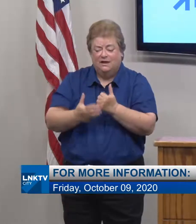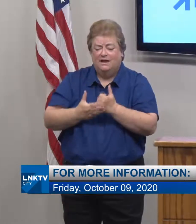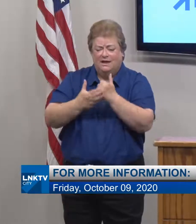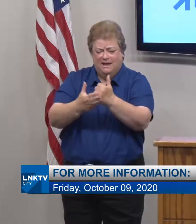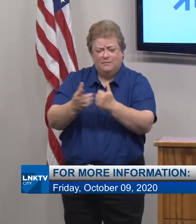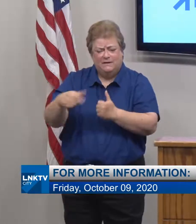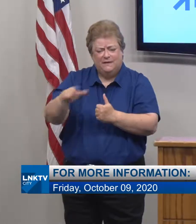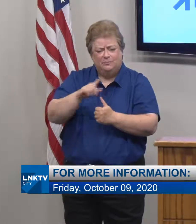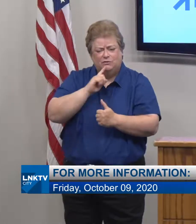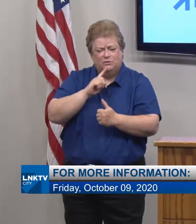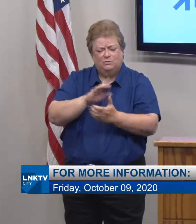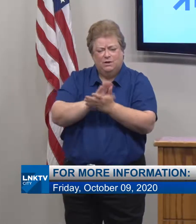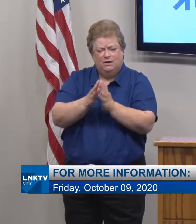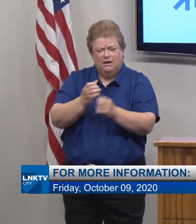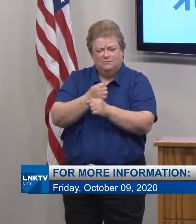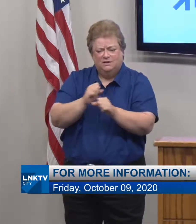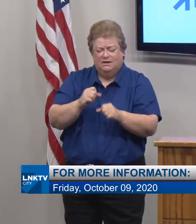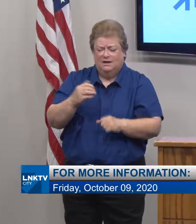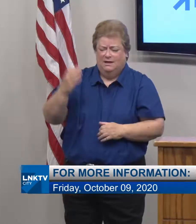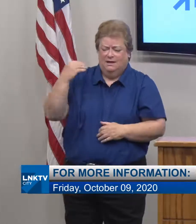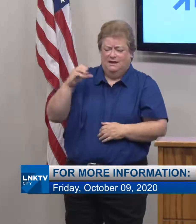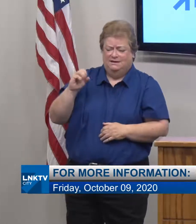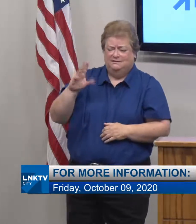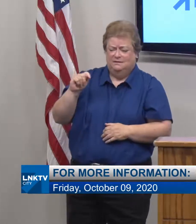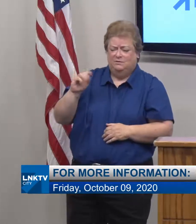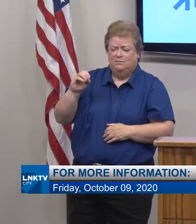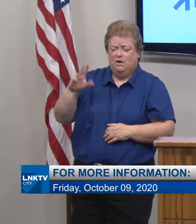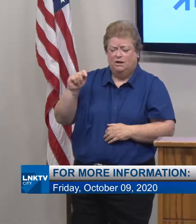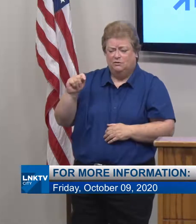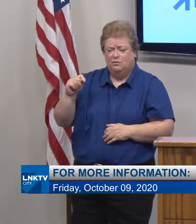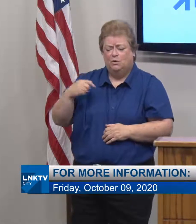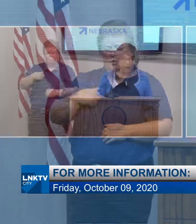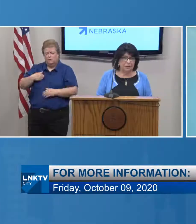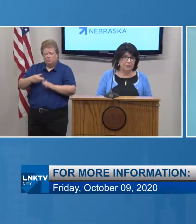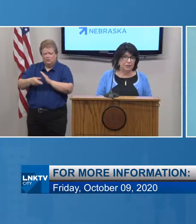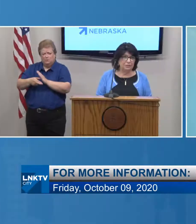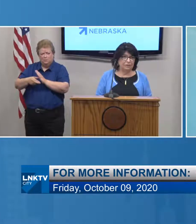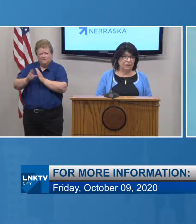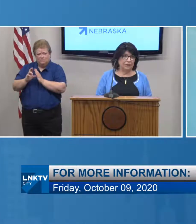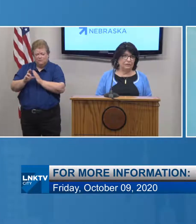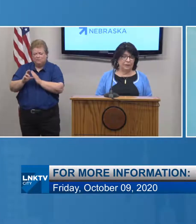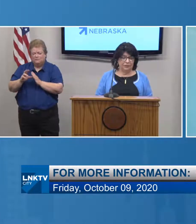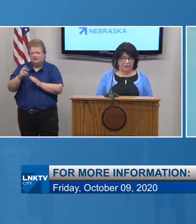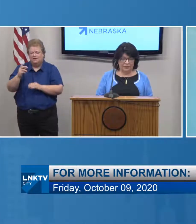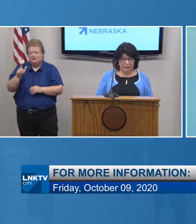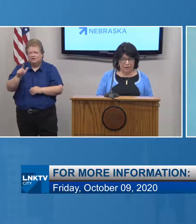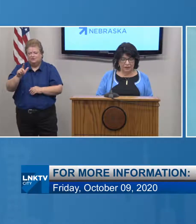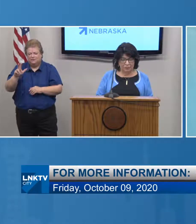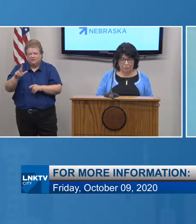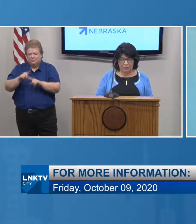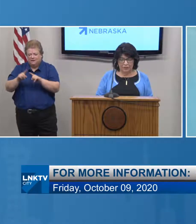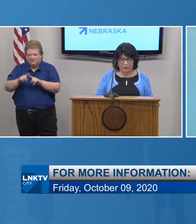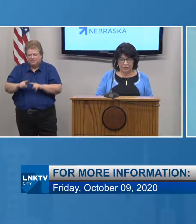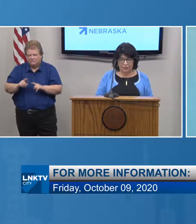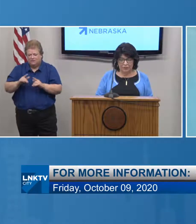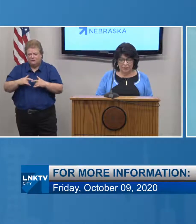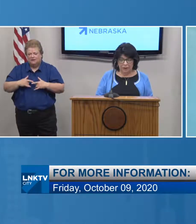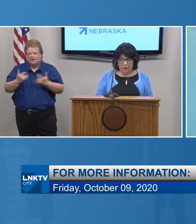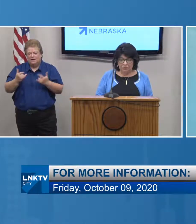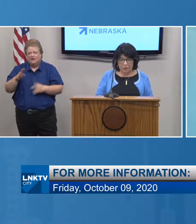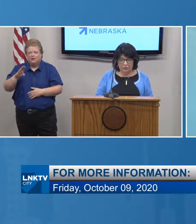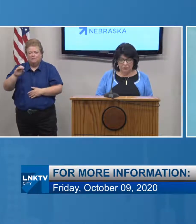safely. In September and October, we've reviewed or approved 23 different events, such as Boo at the